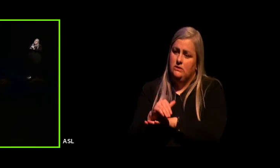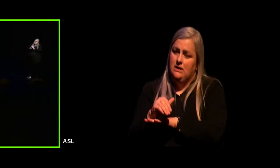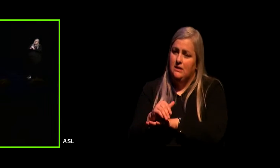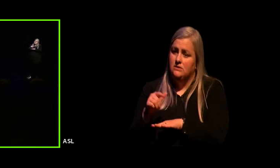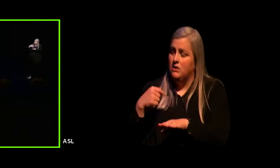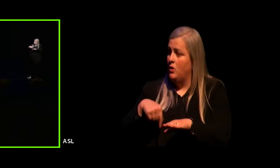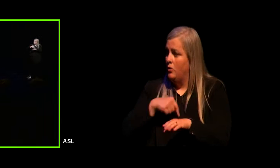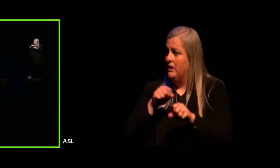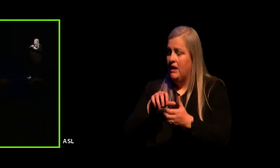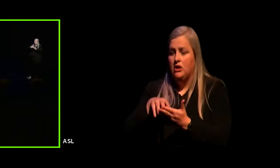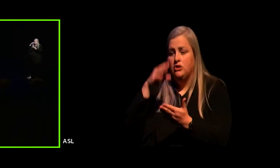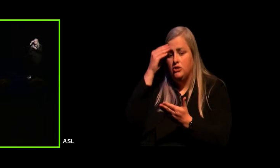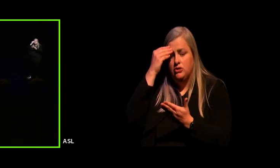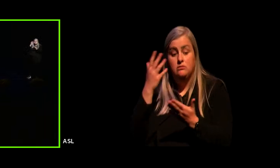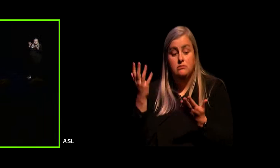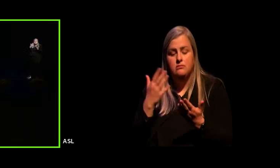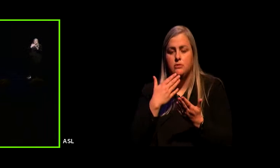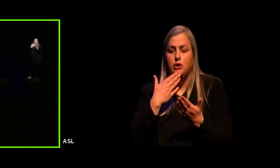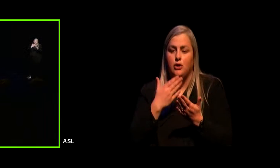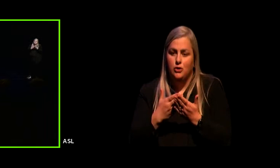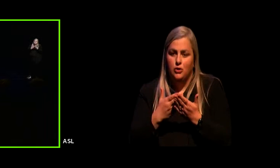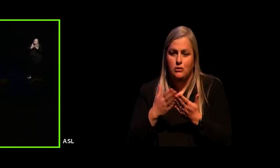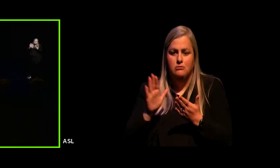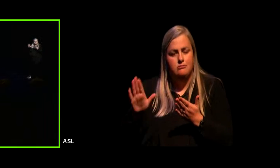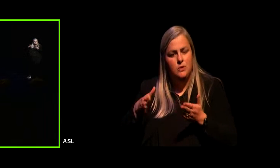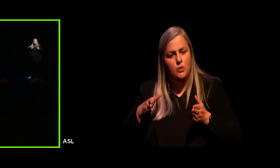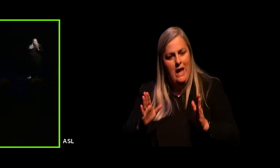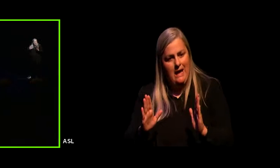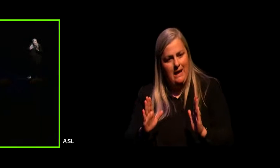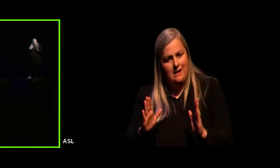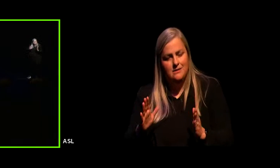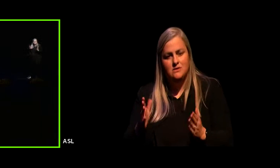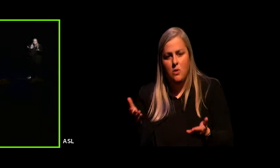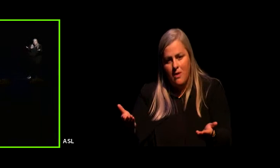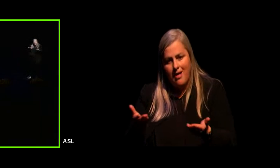a good way. And please join me in welcoming Elder Ghostkeeper.